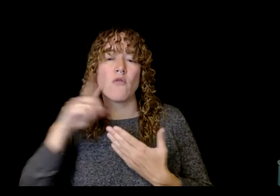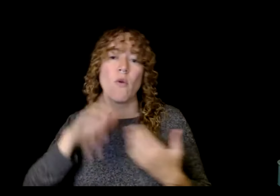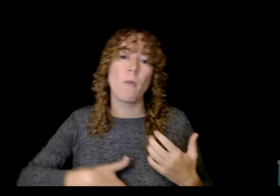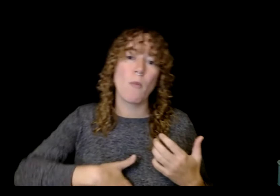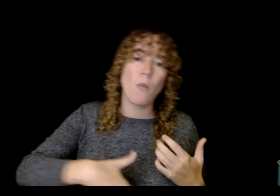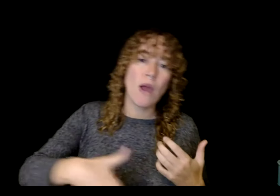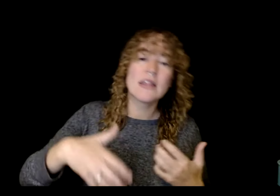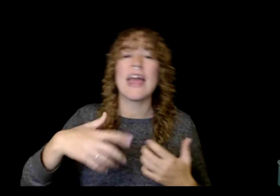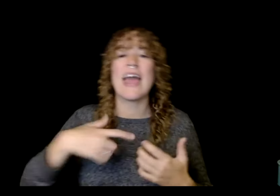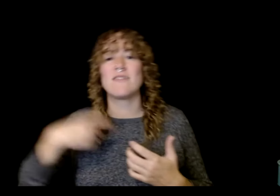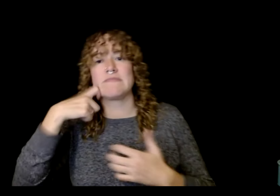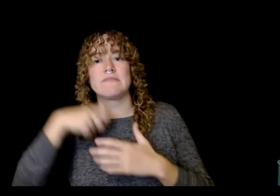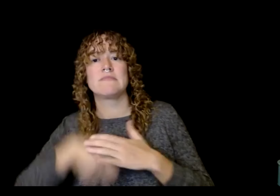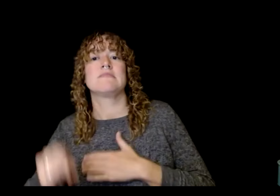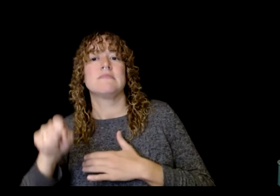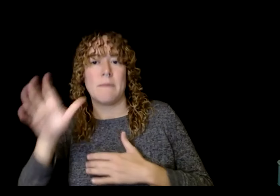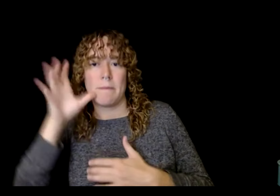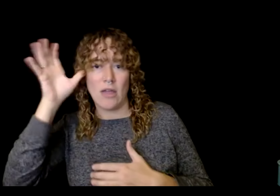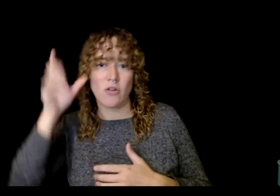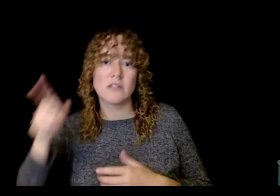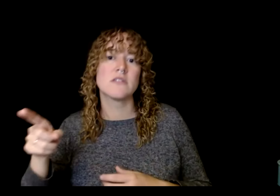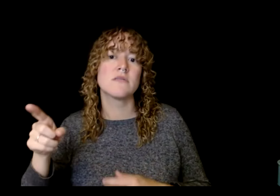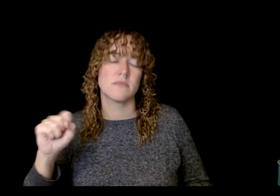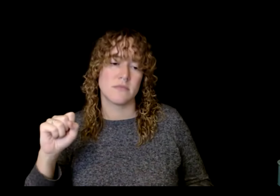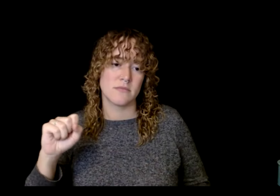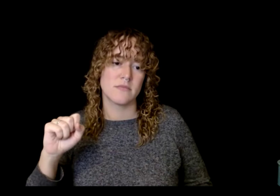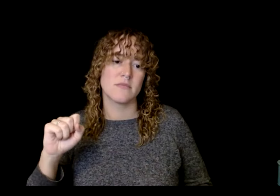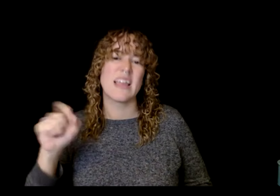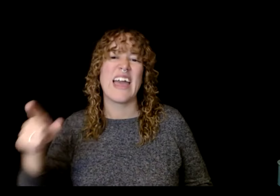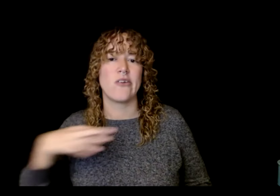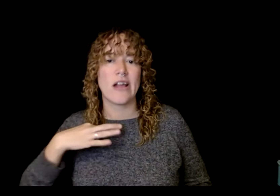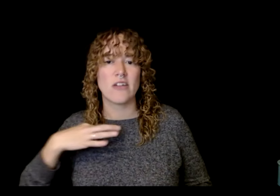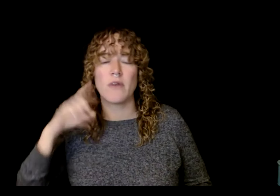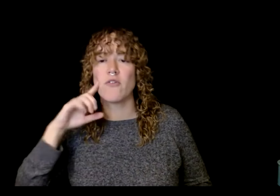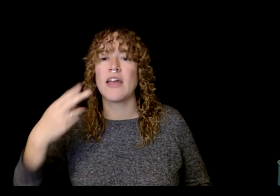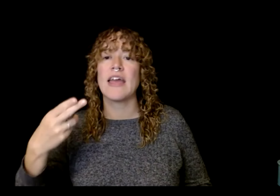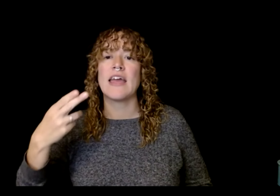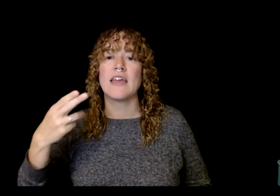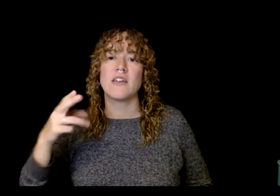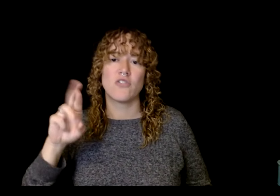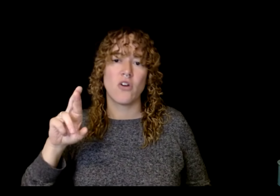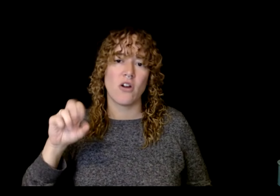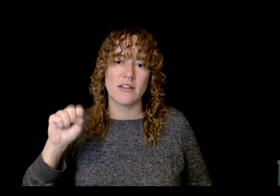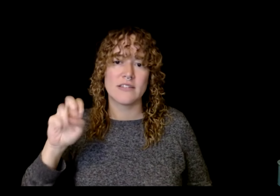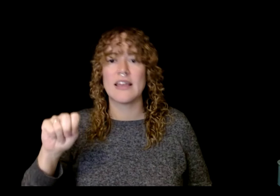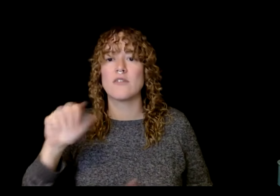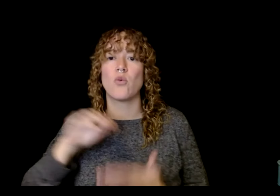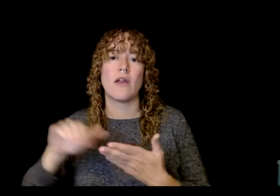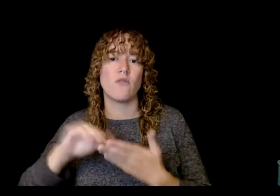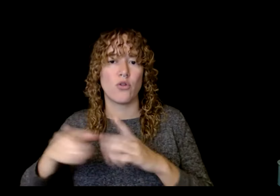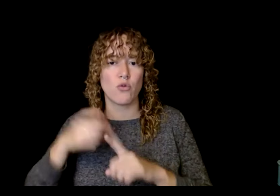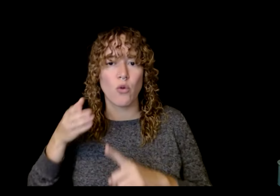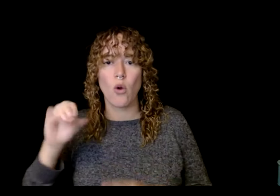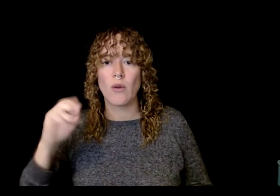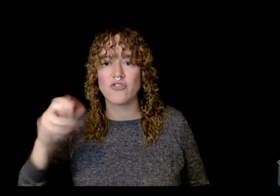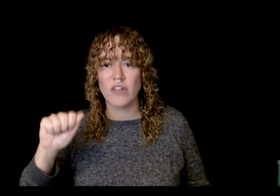parents that are eligible for the HRSN waiver through OHA to essentially